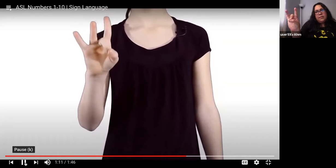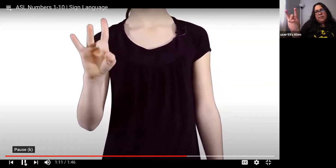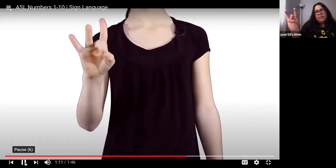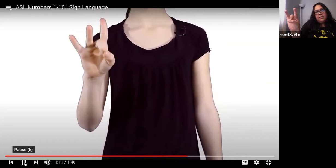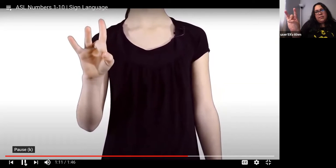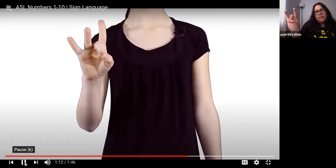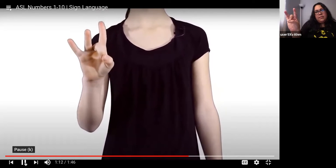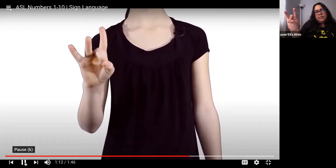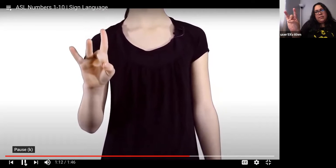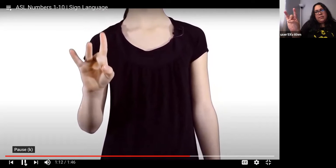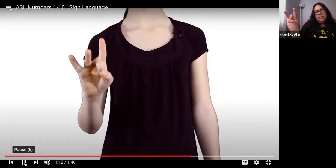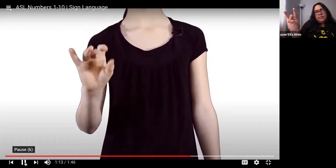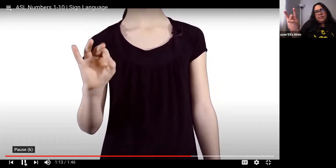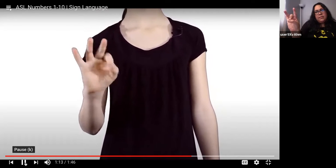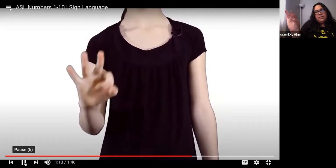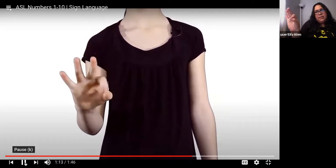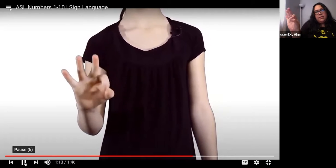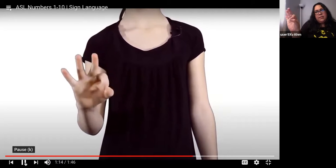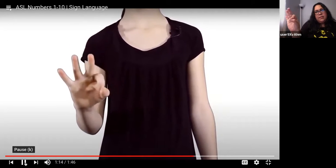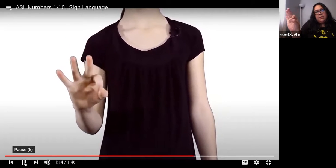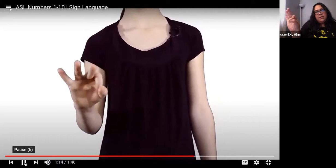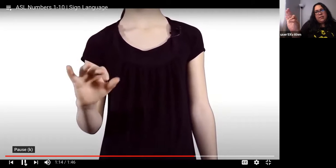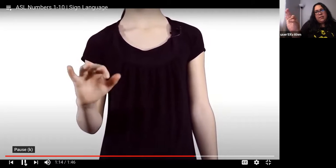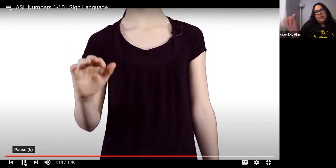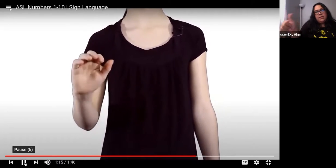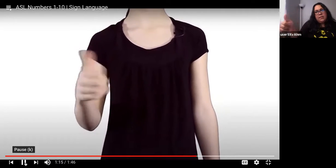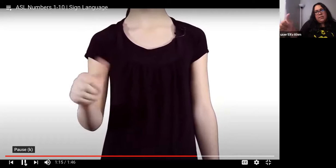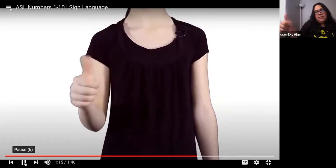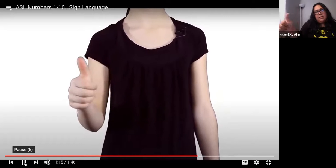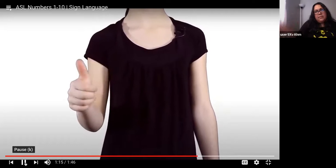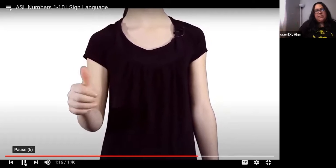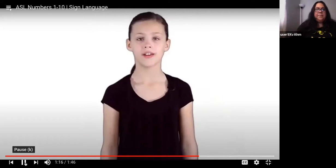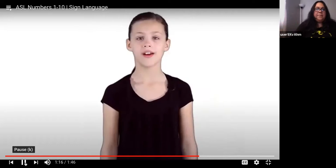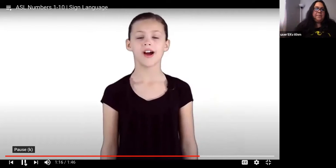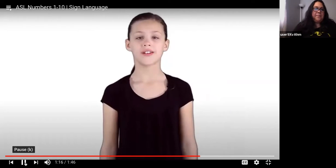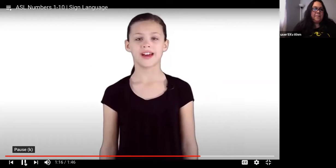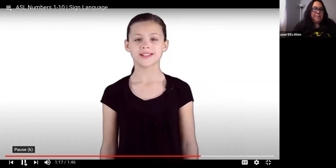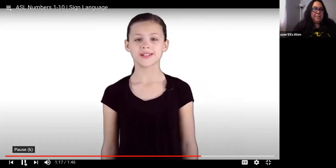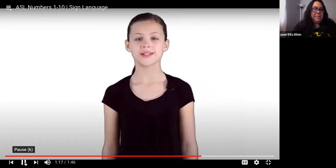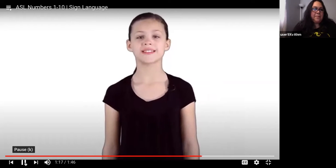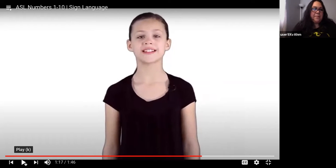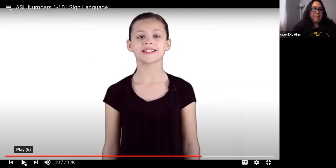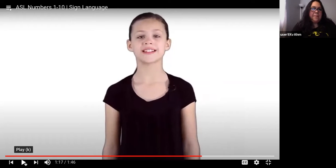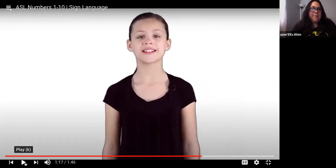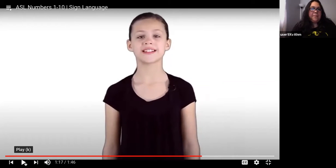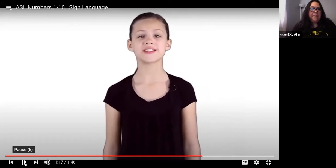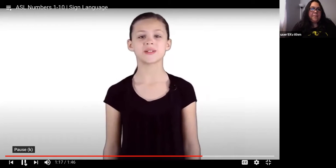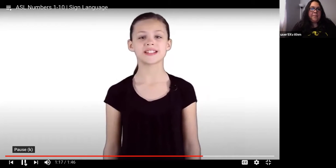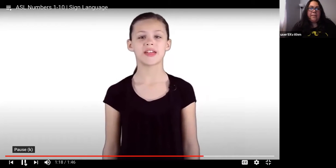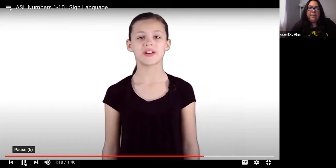8, 9, and 10. Okay, so now let's together